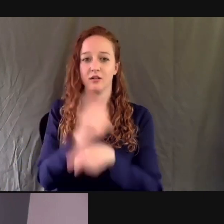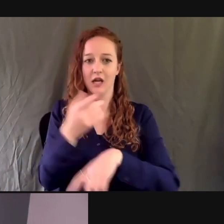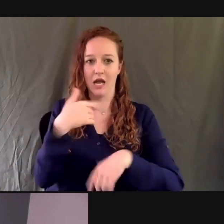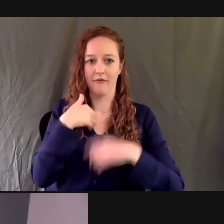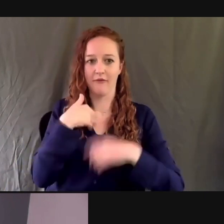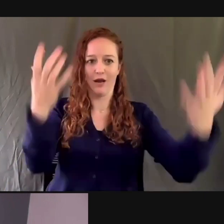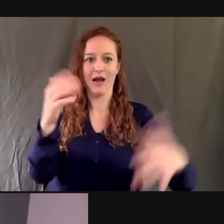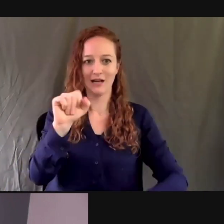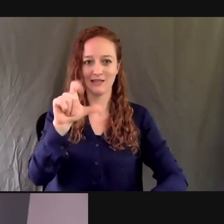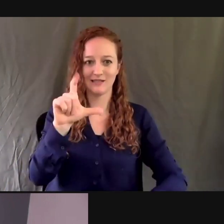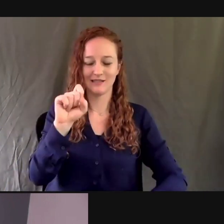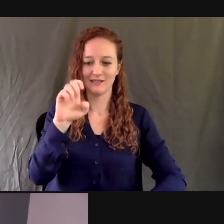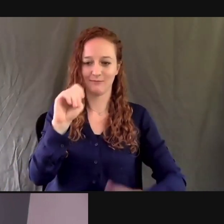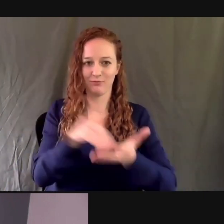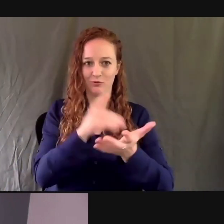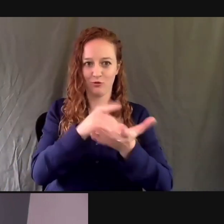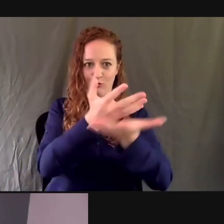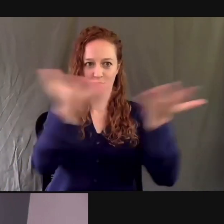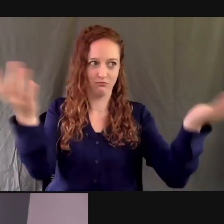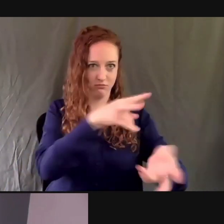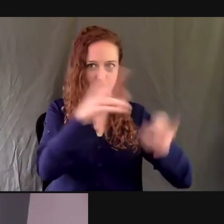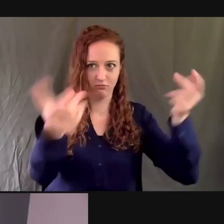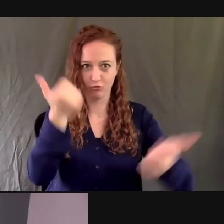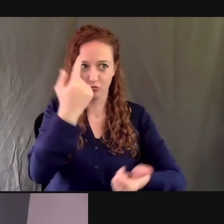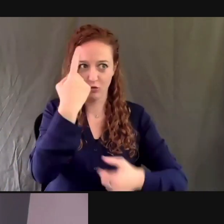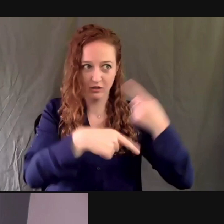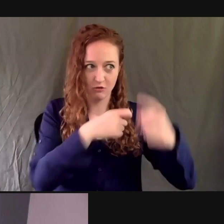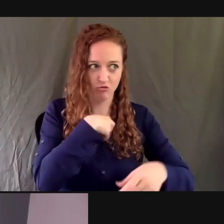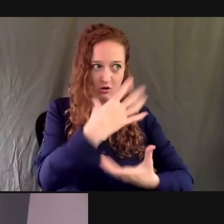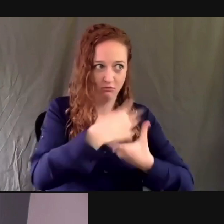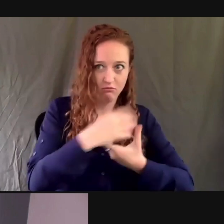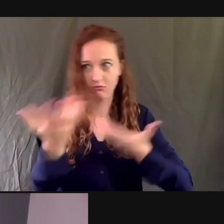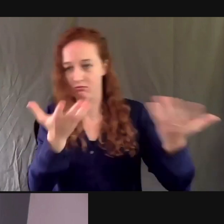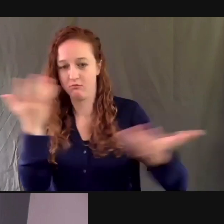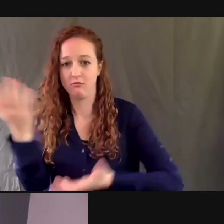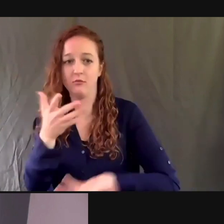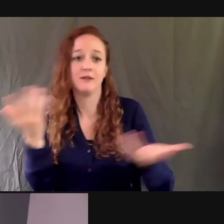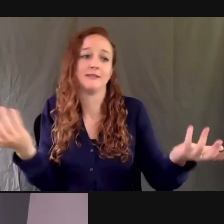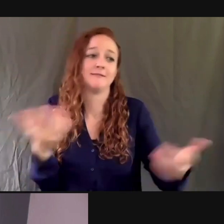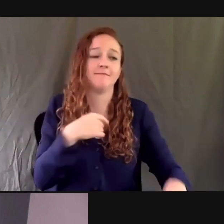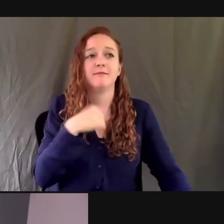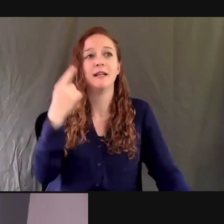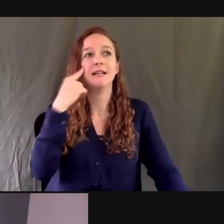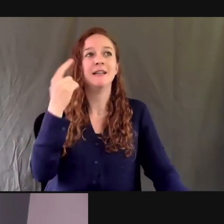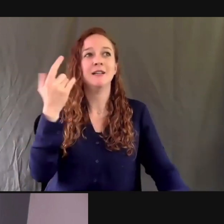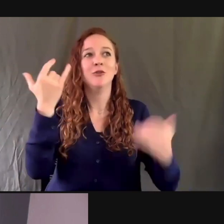have any suggestions to manage this information overload?